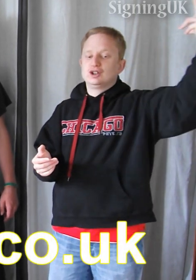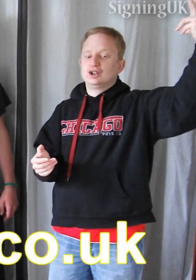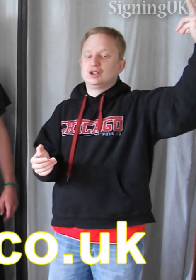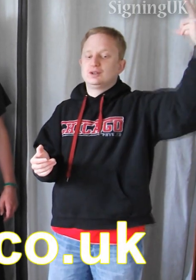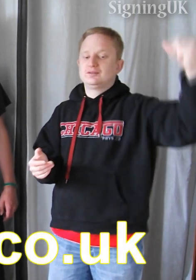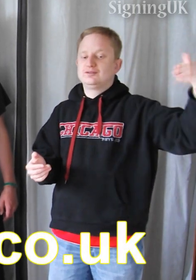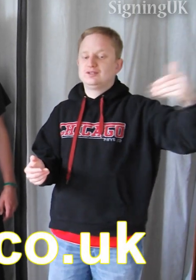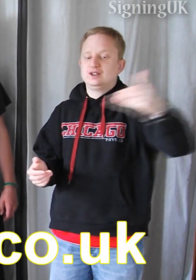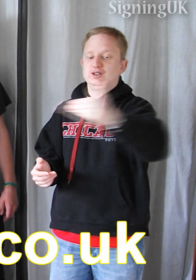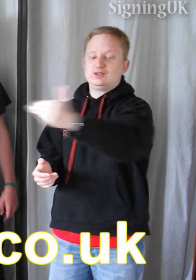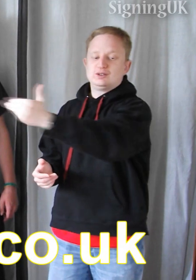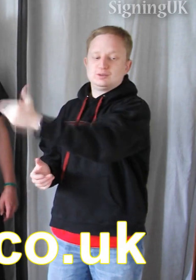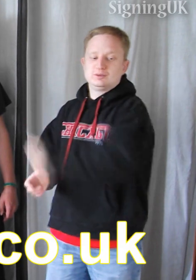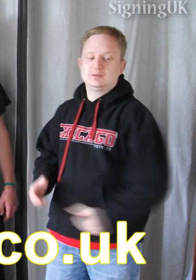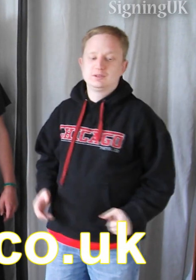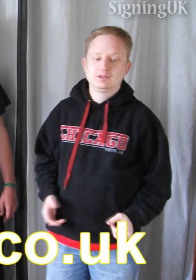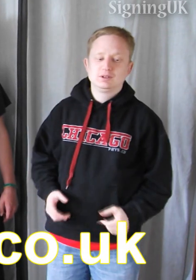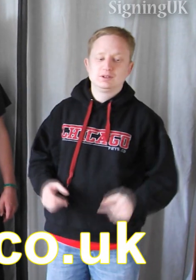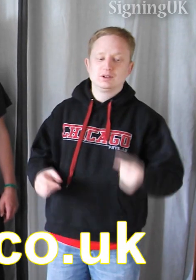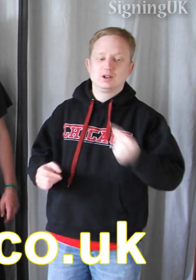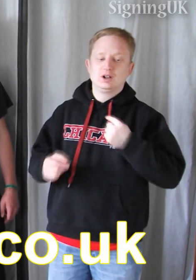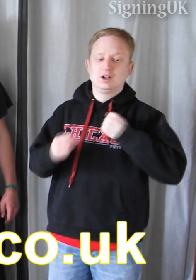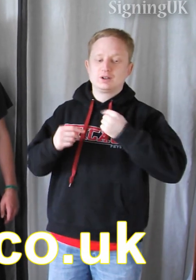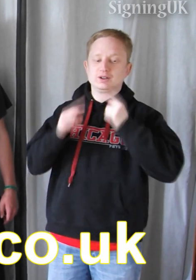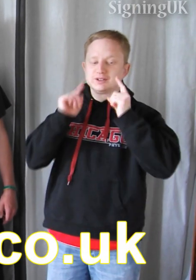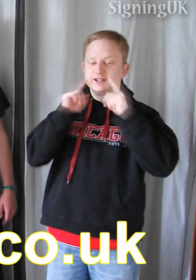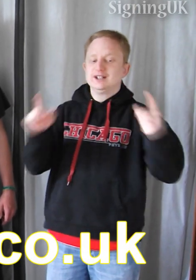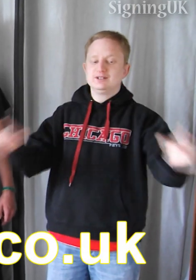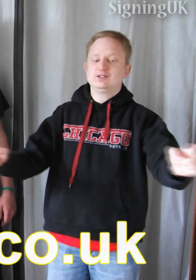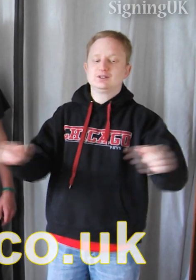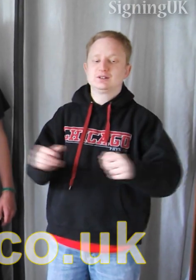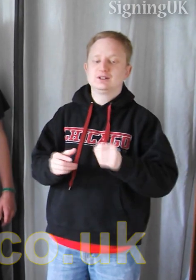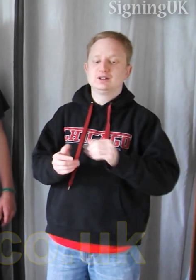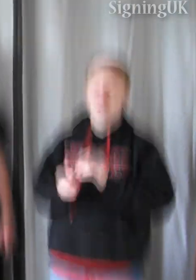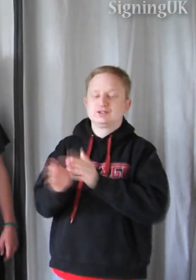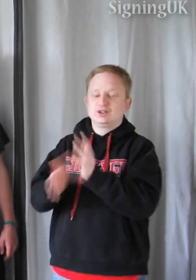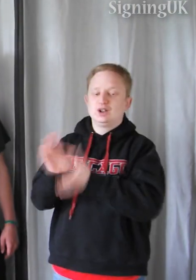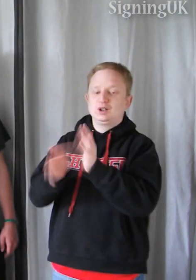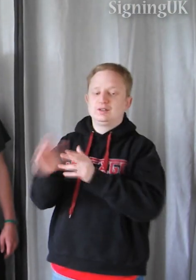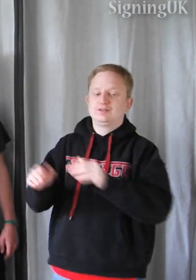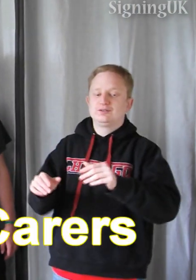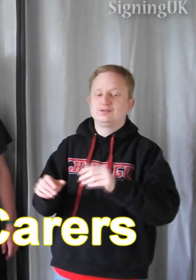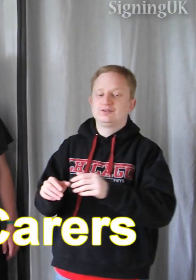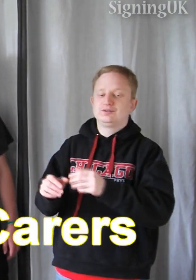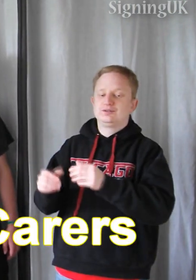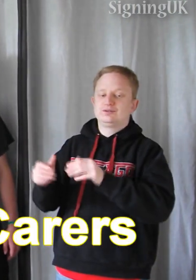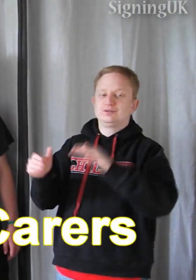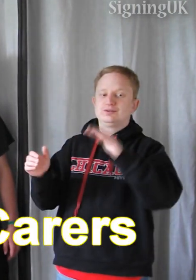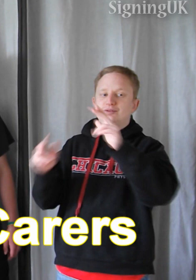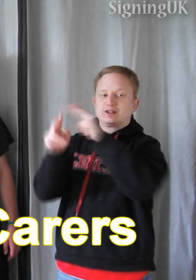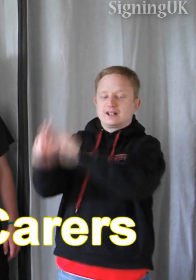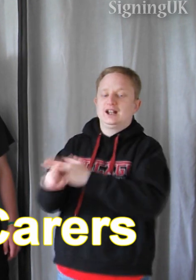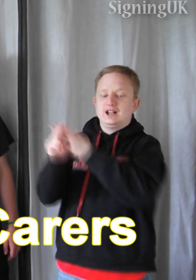star each. I'm going to teach signs for